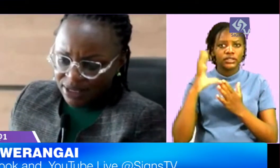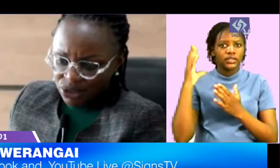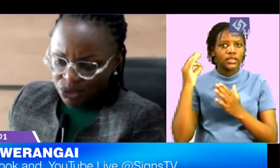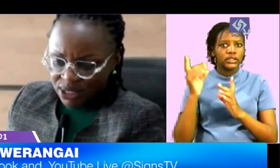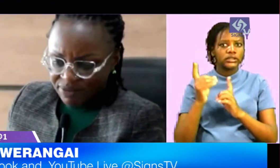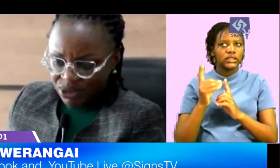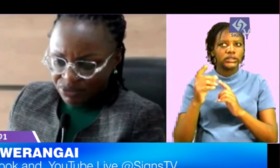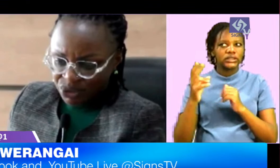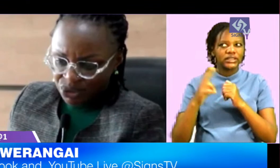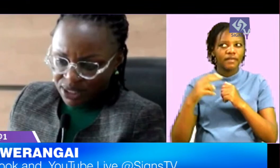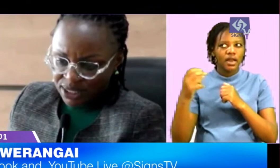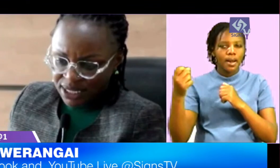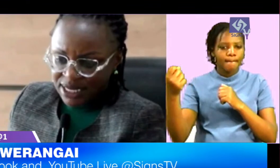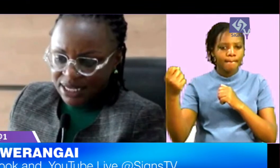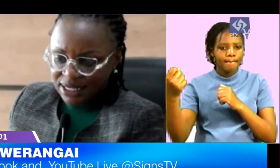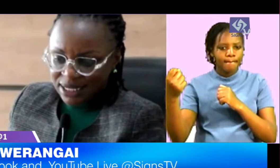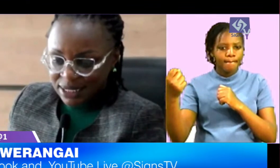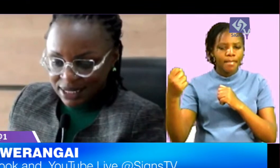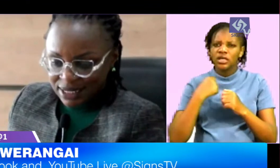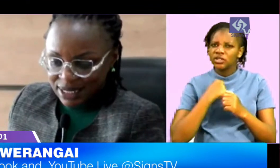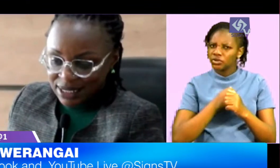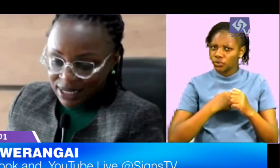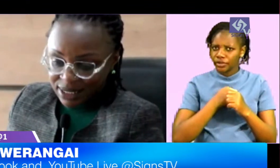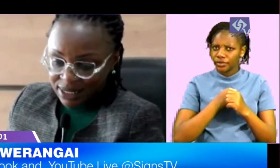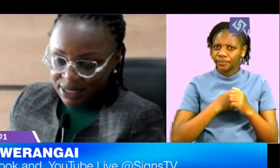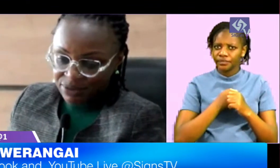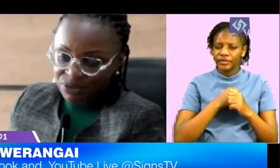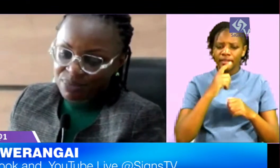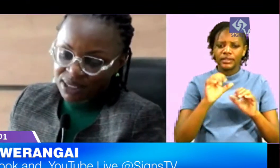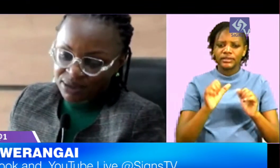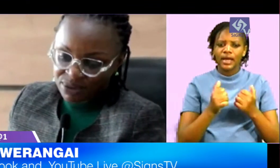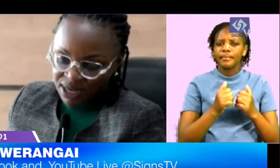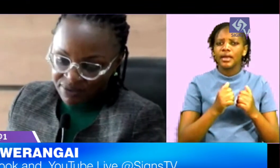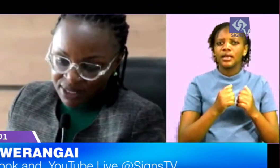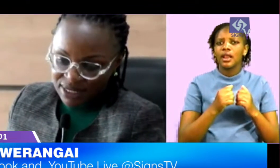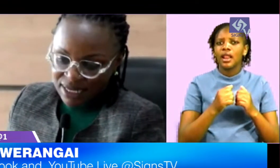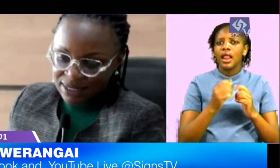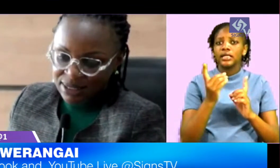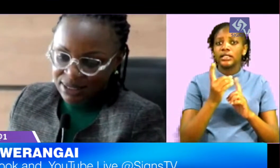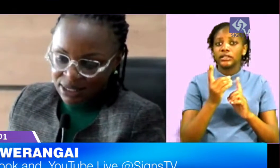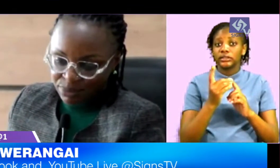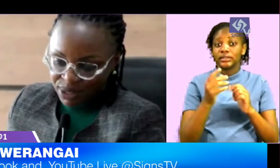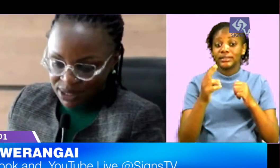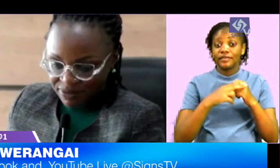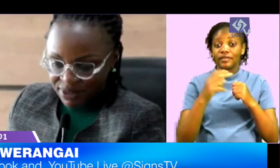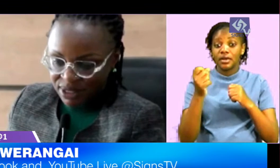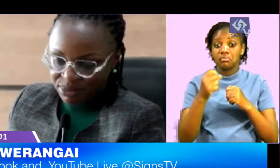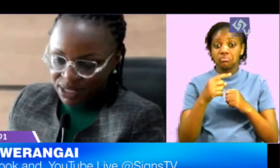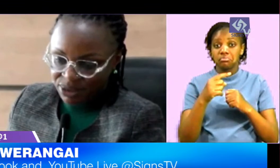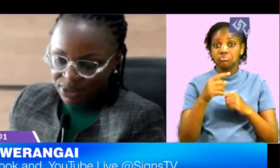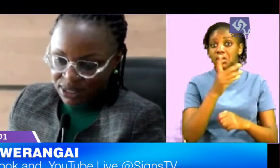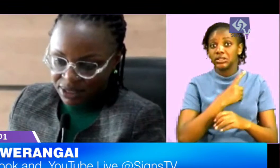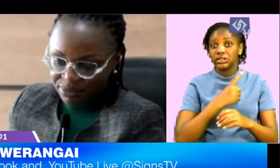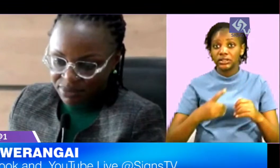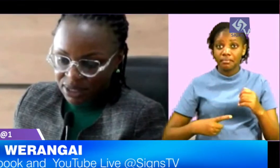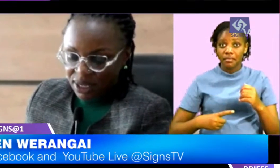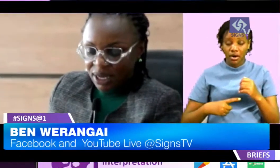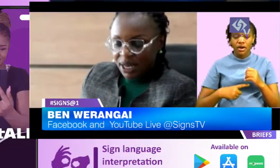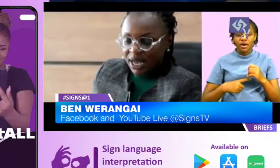2009 to 7th of June 2010 is distinct from the Civil Servants and Discipline Services Medical Scheme,